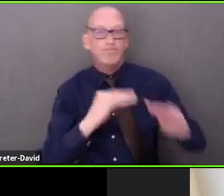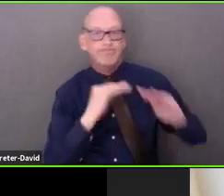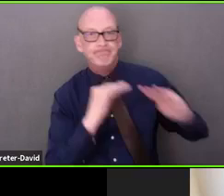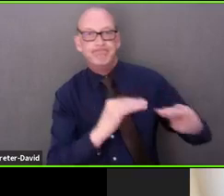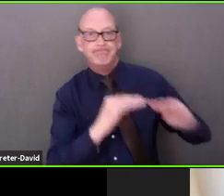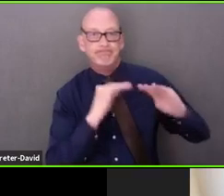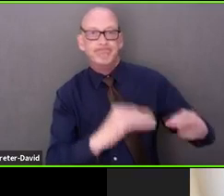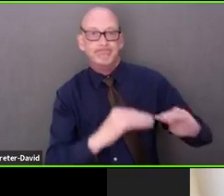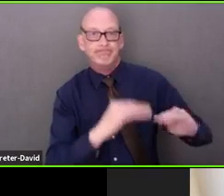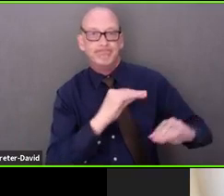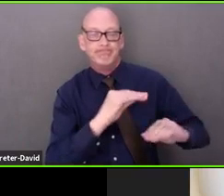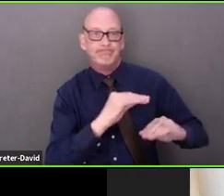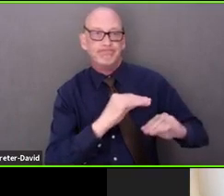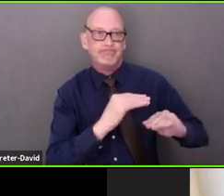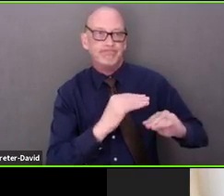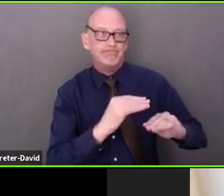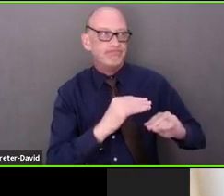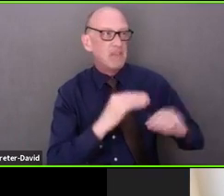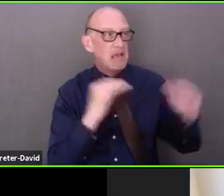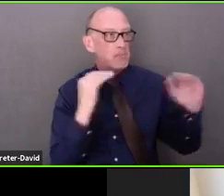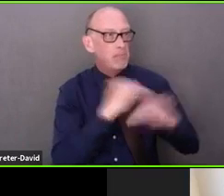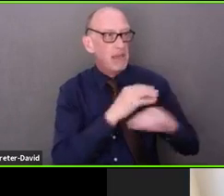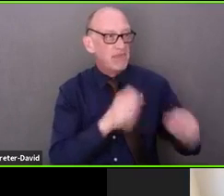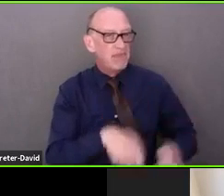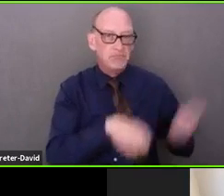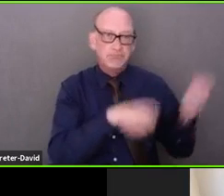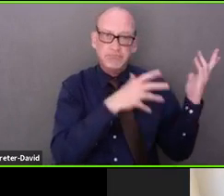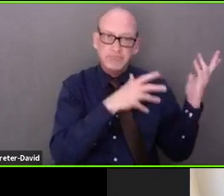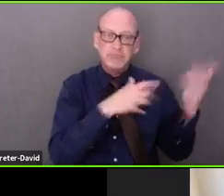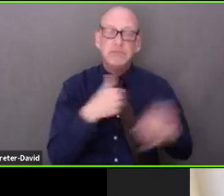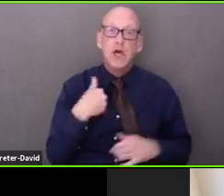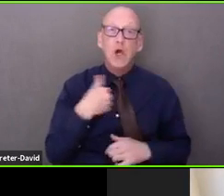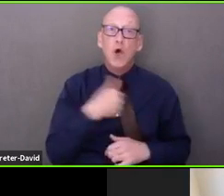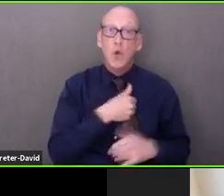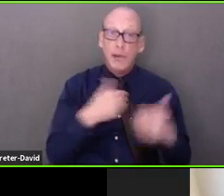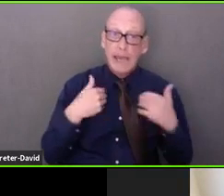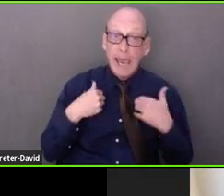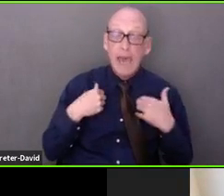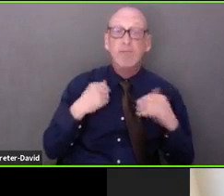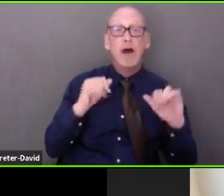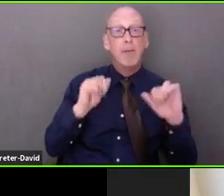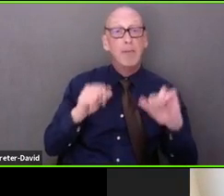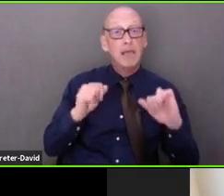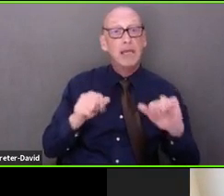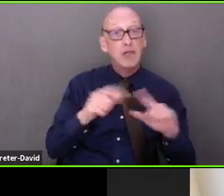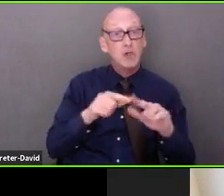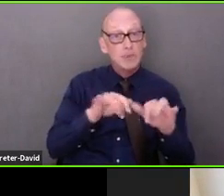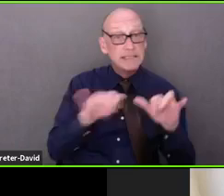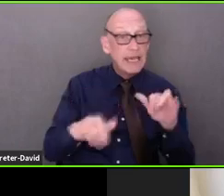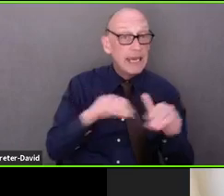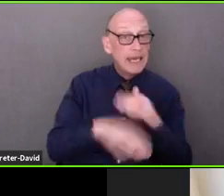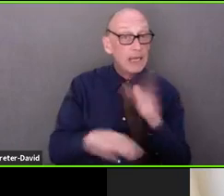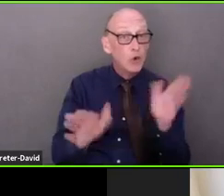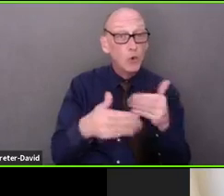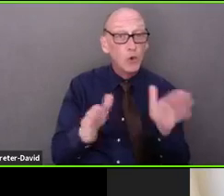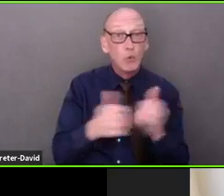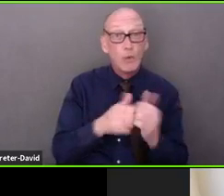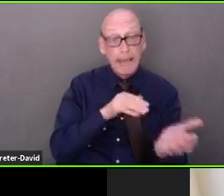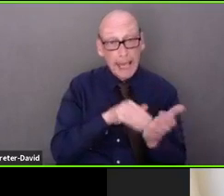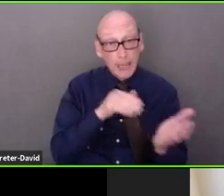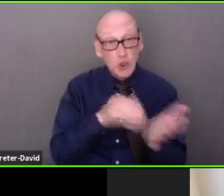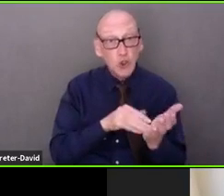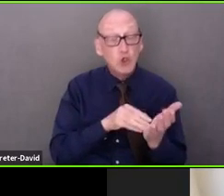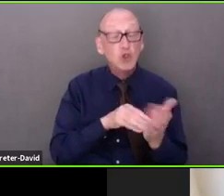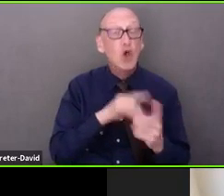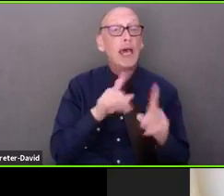myths. We have the ability to be in the room with individuals as doctors and healthcare providers are